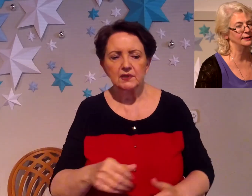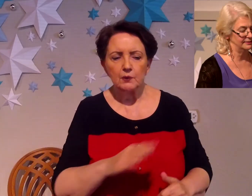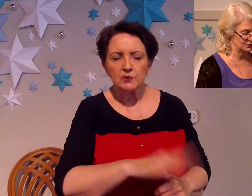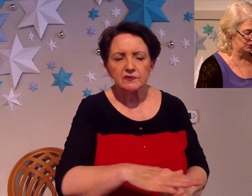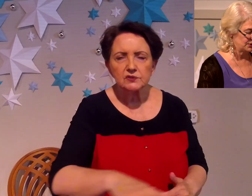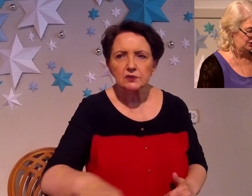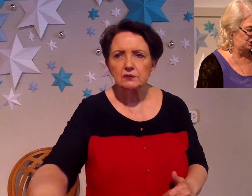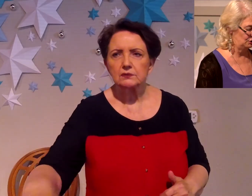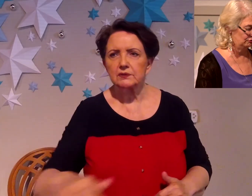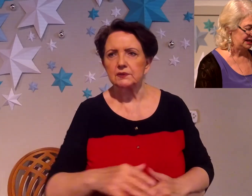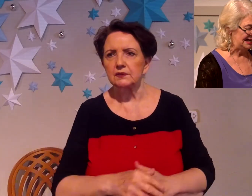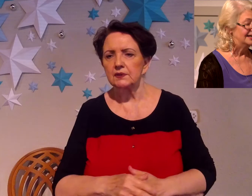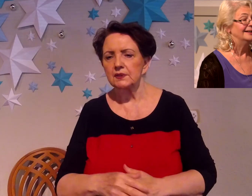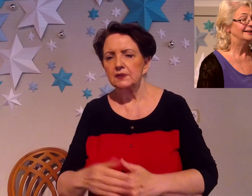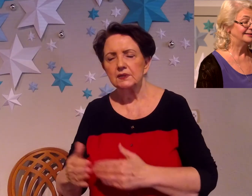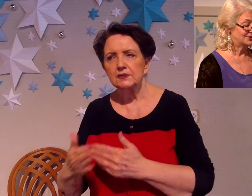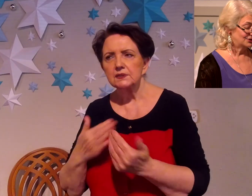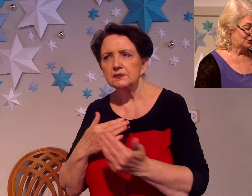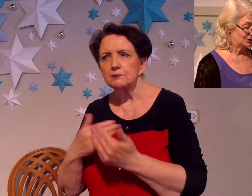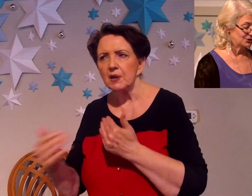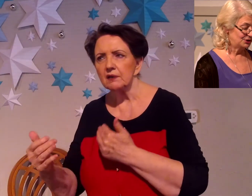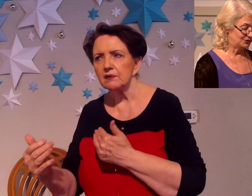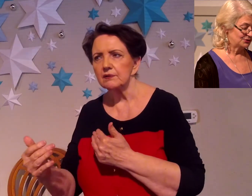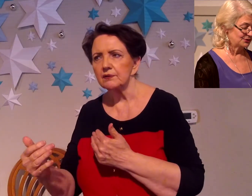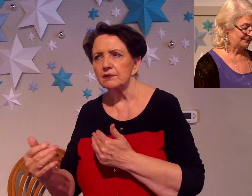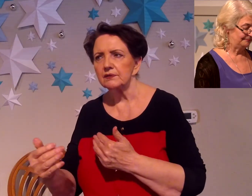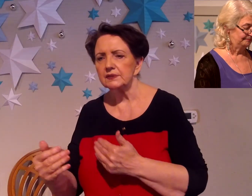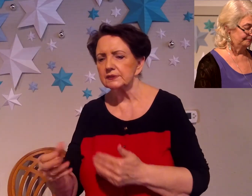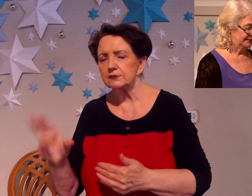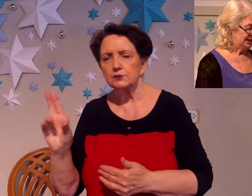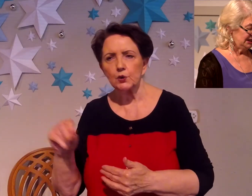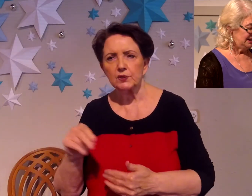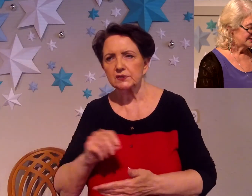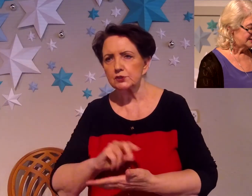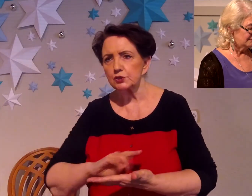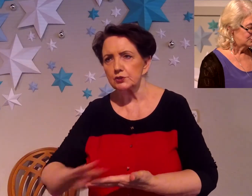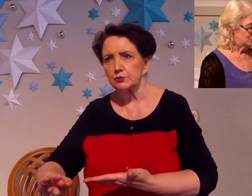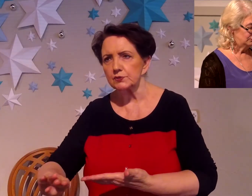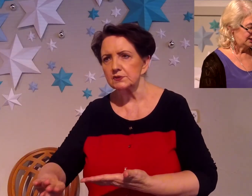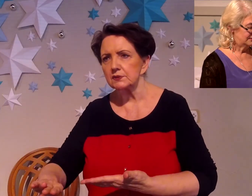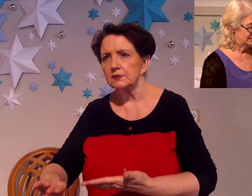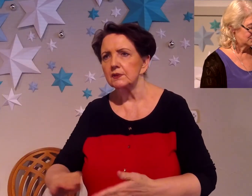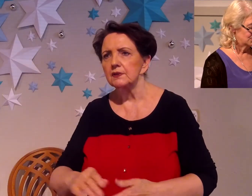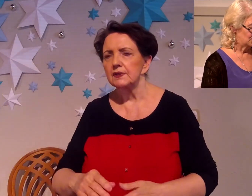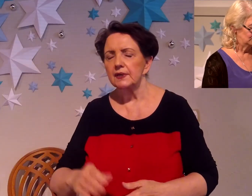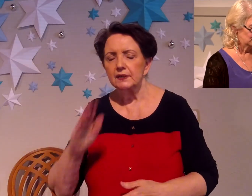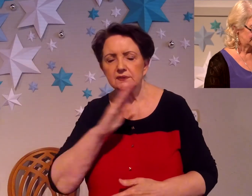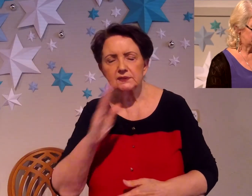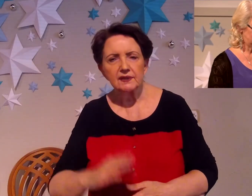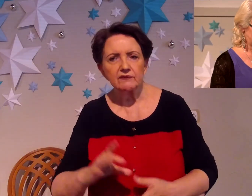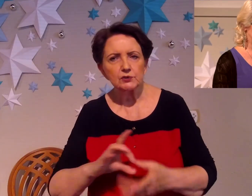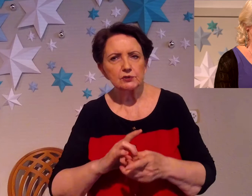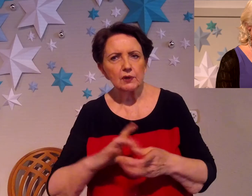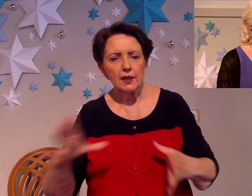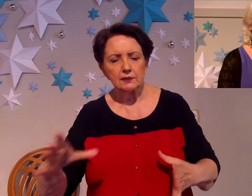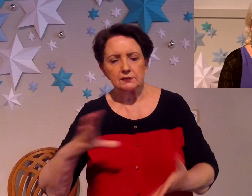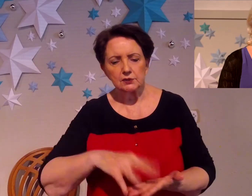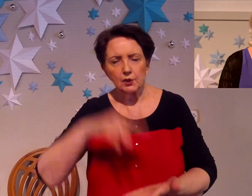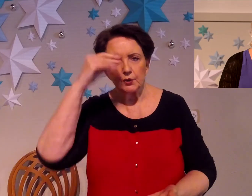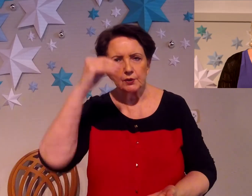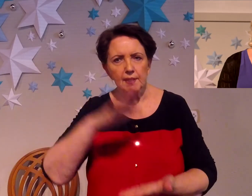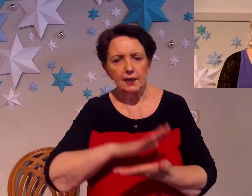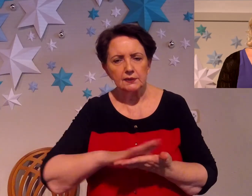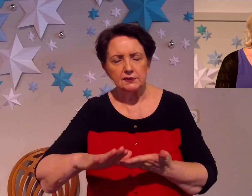where kindness was unknown, it is no excuse. It is never too late to start learning kindness, whether